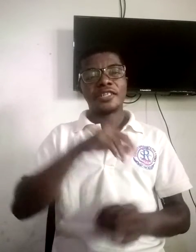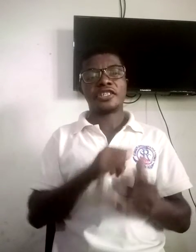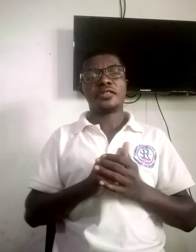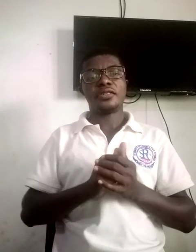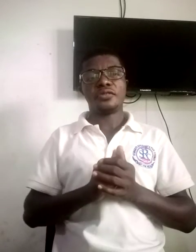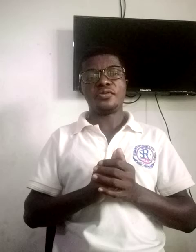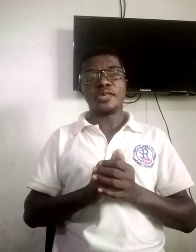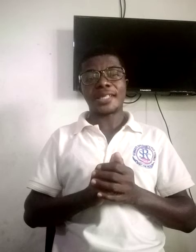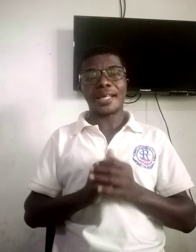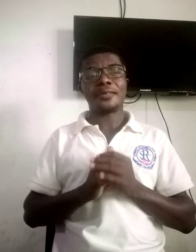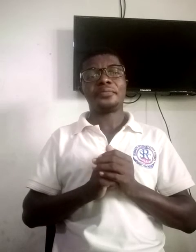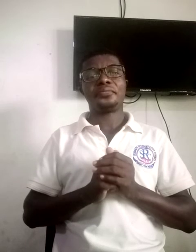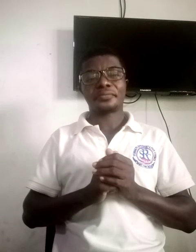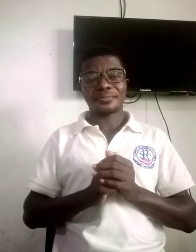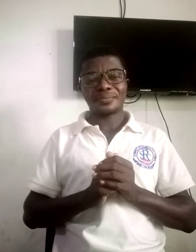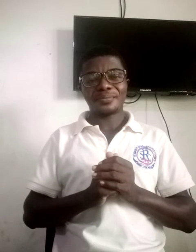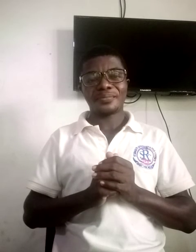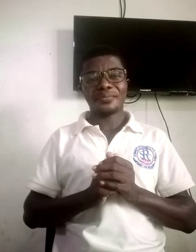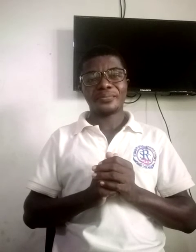Josiah. Josiah.